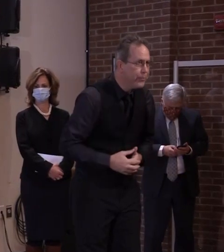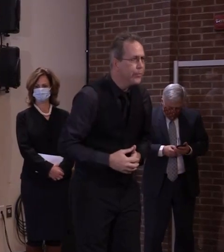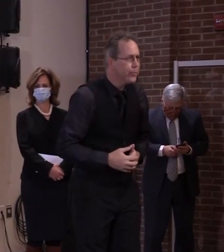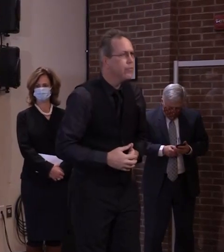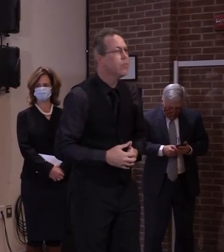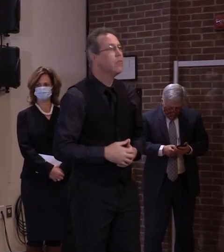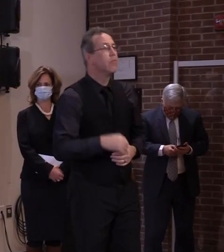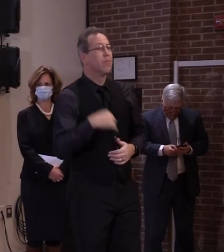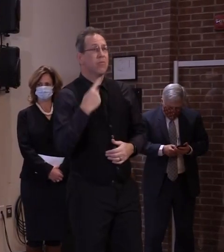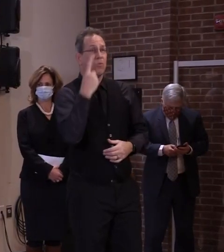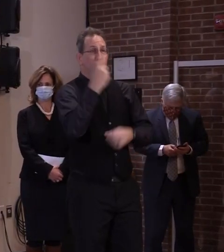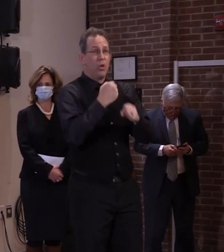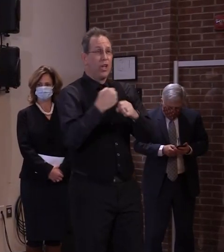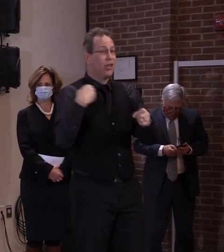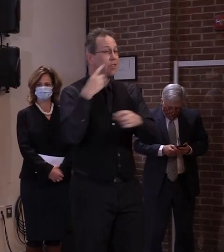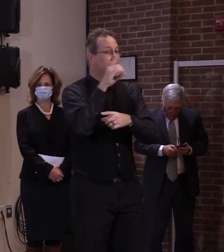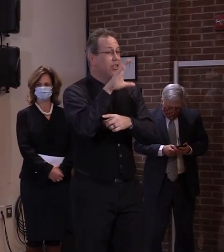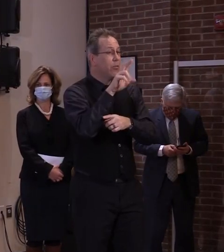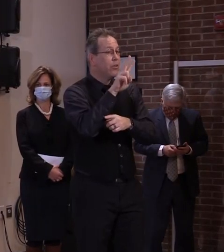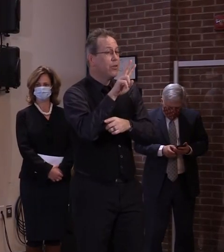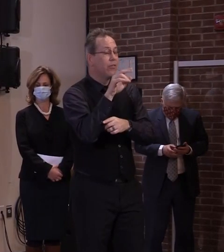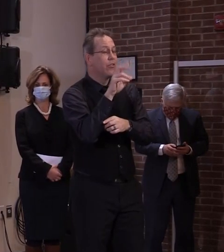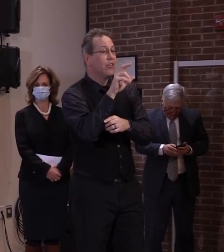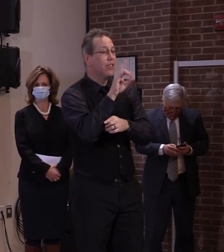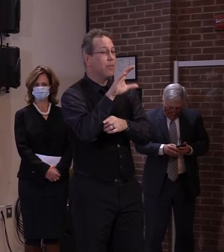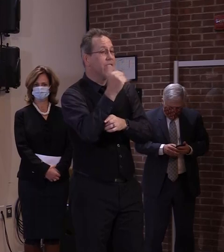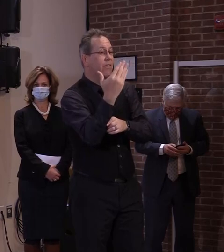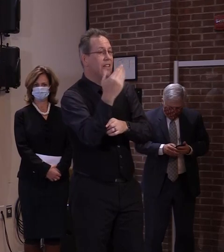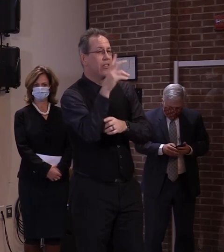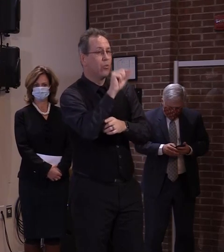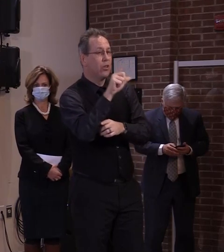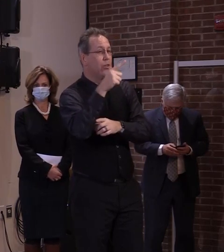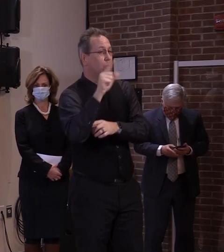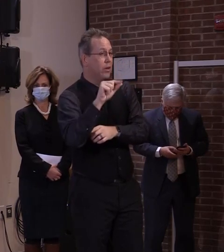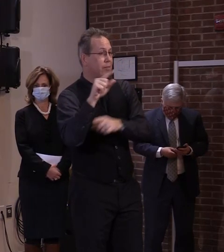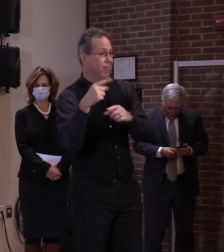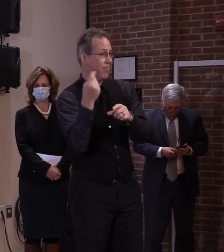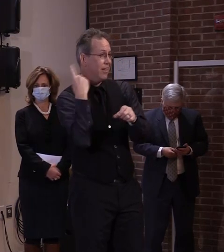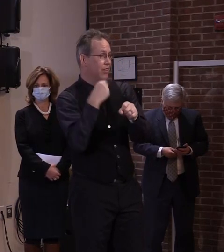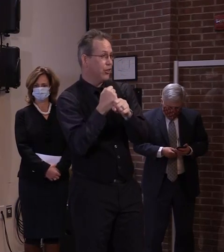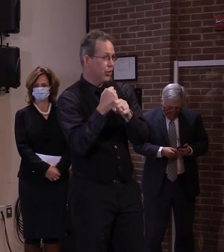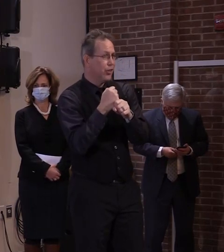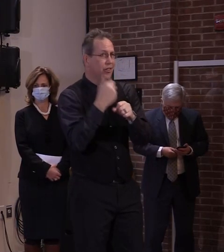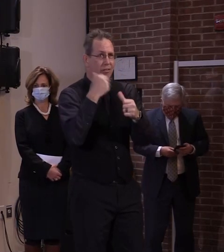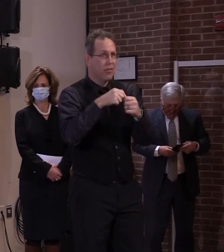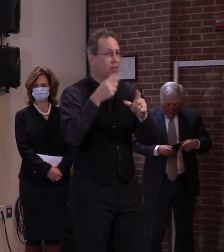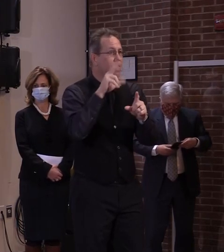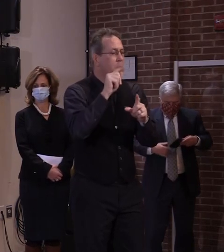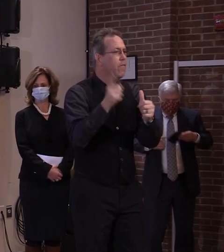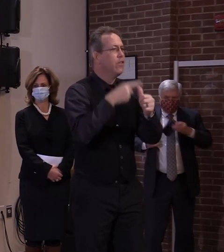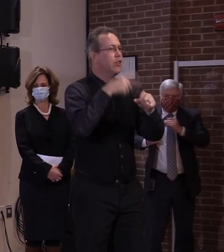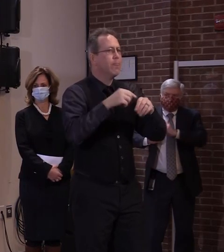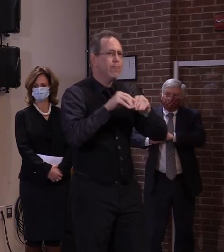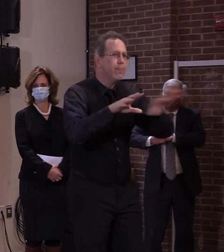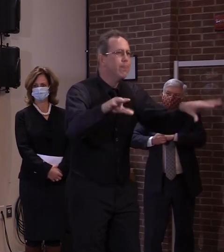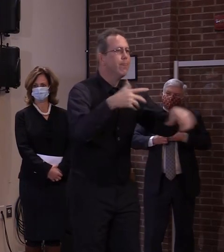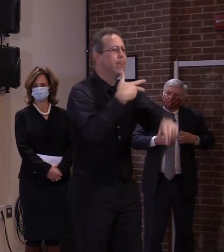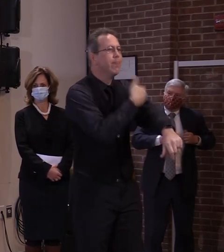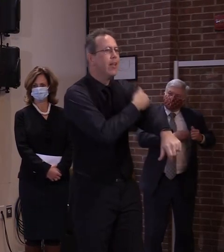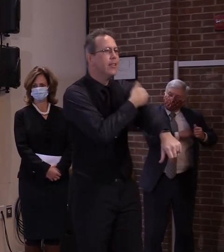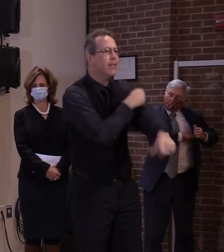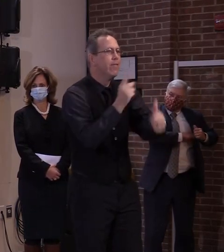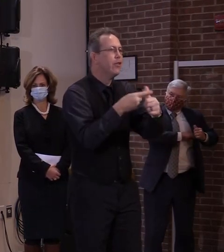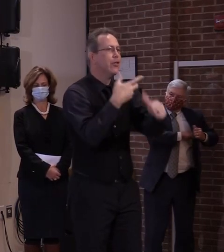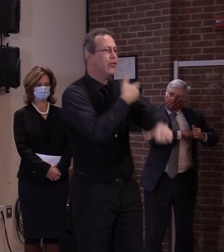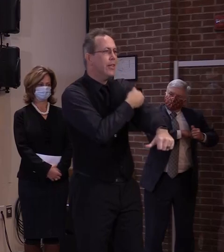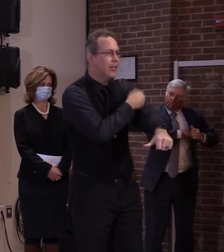when the first Vermonter received a dose of COVID-19 vaccine. In the years since, about